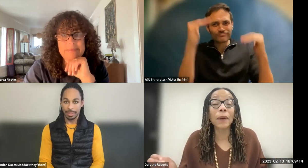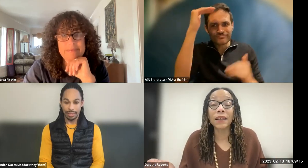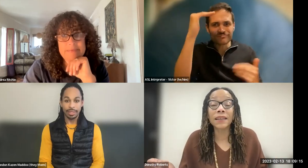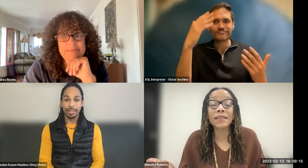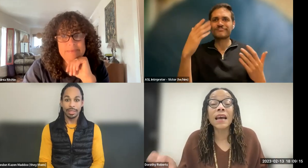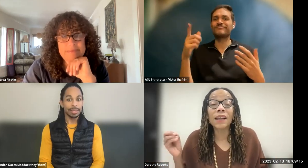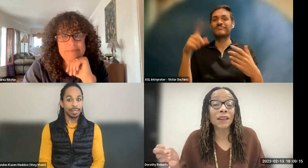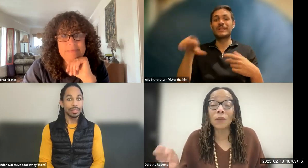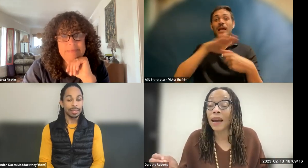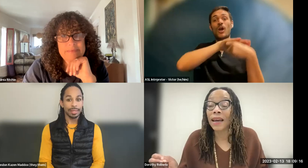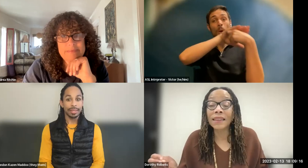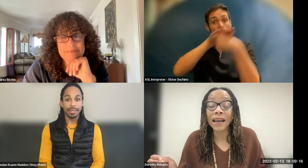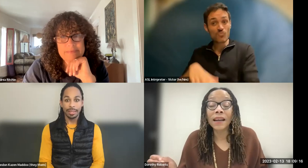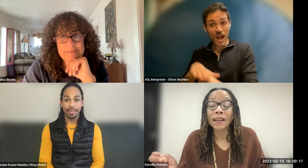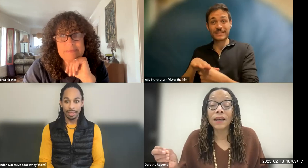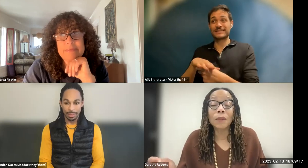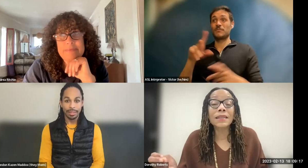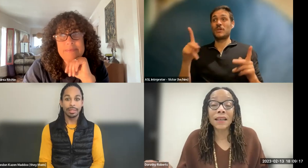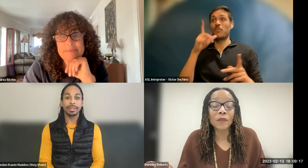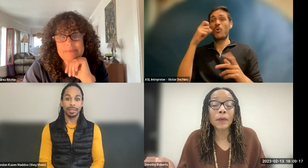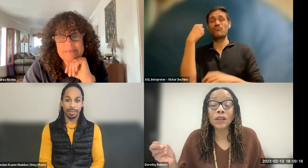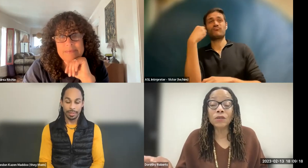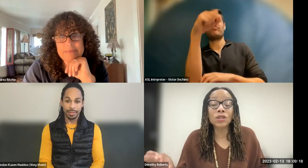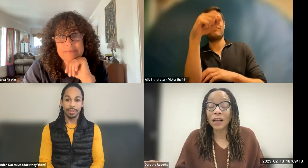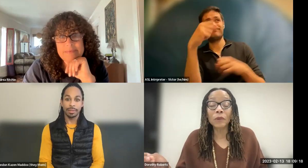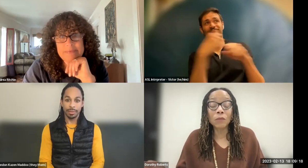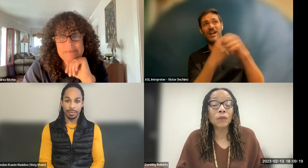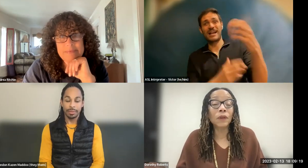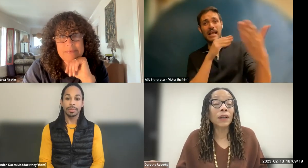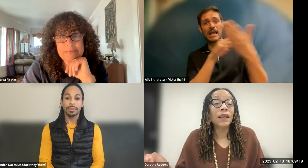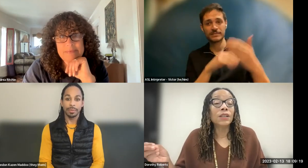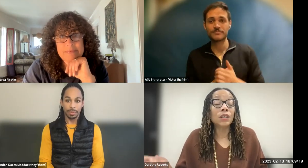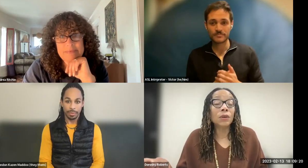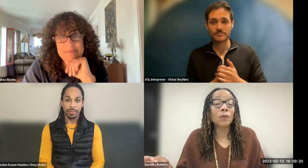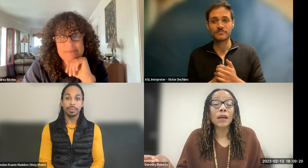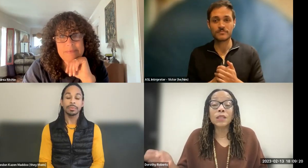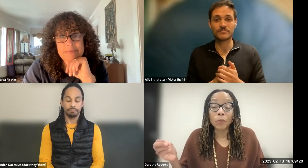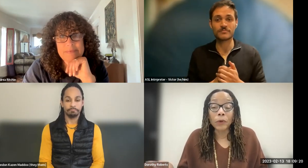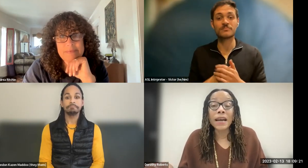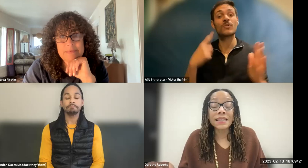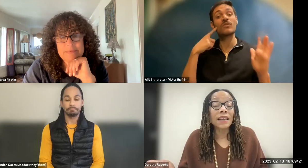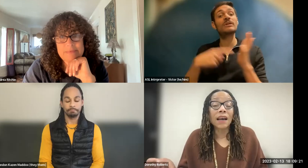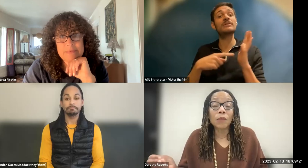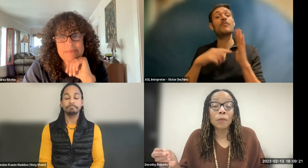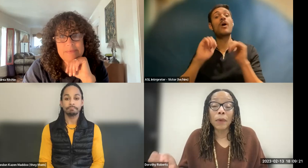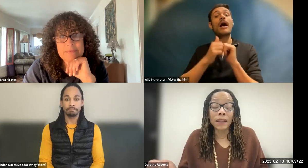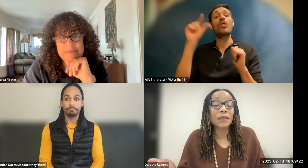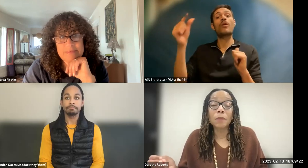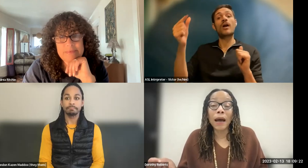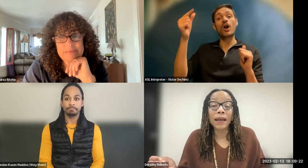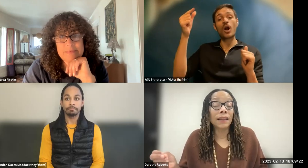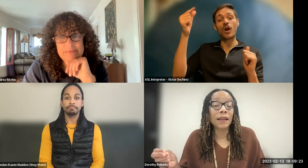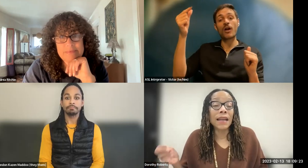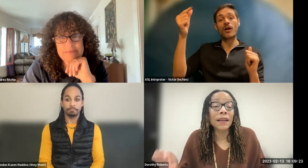suppressing rebellions, like the way that the US government used child removal to suppress